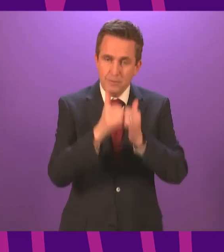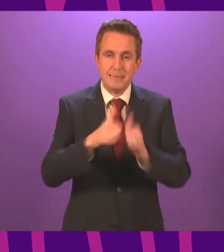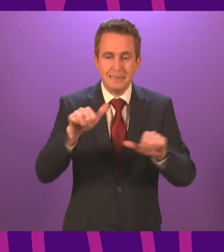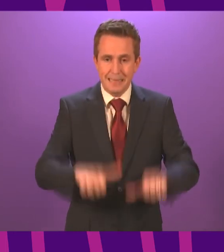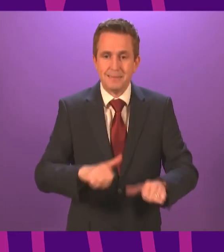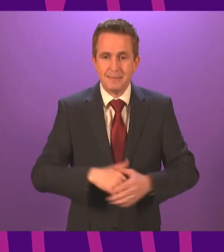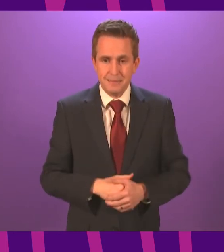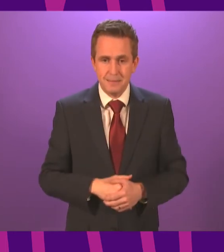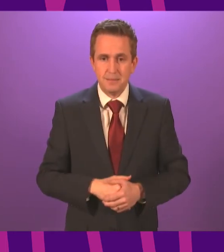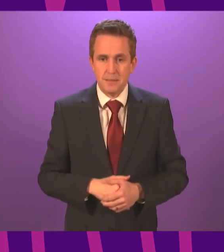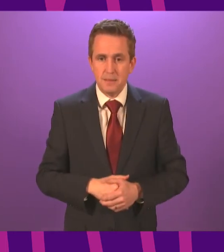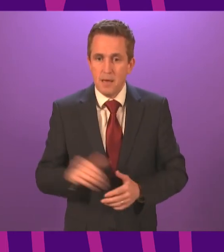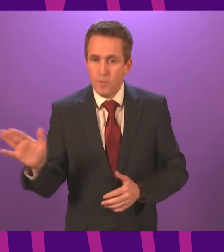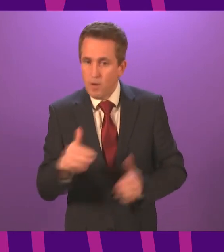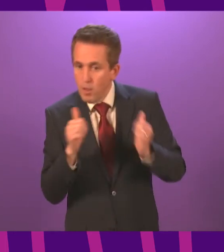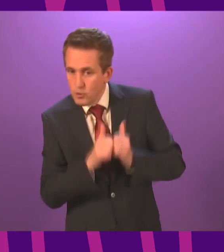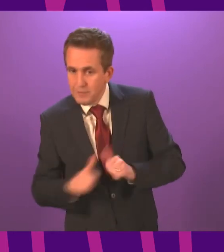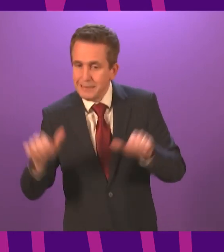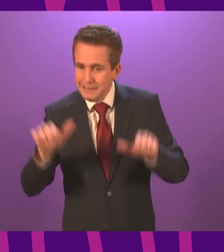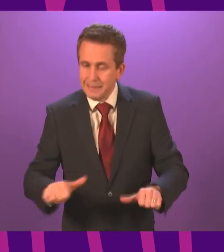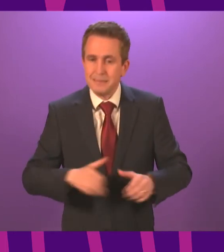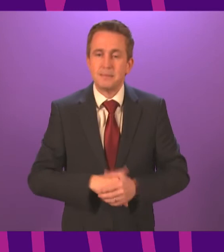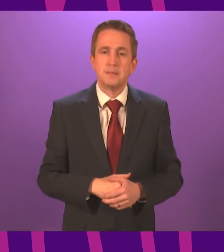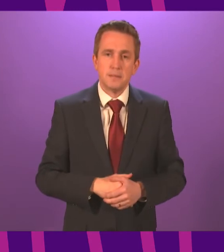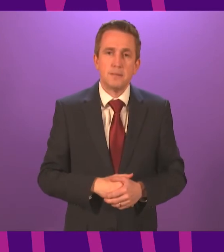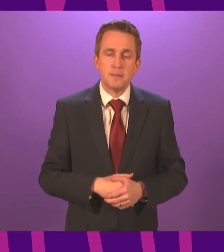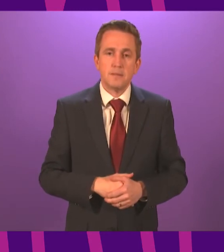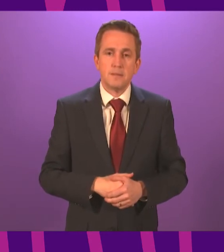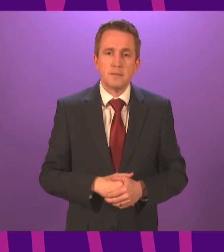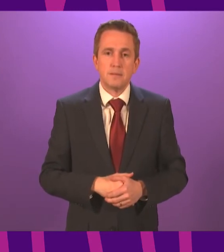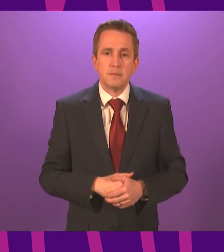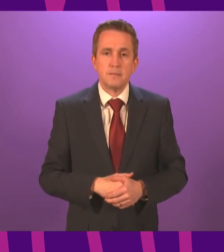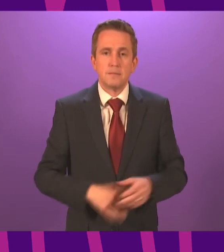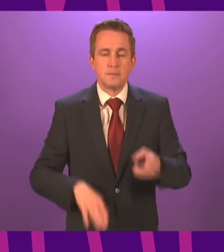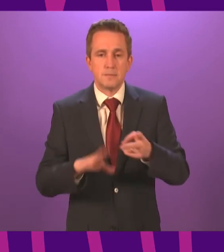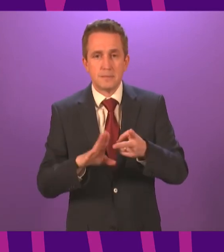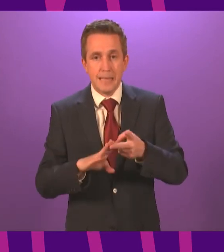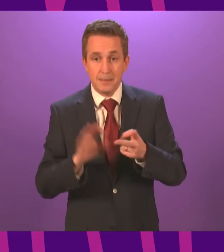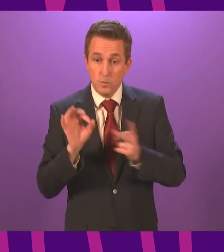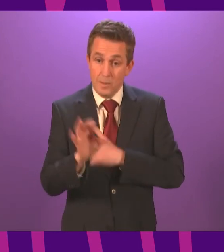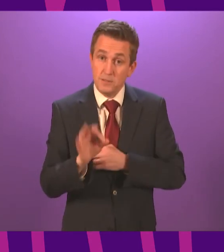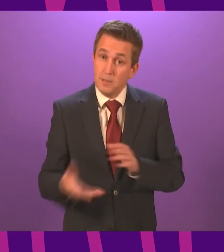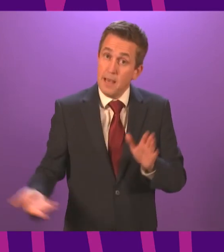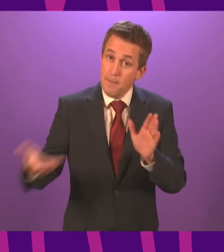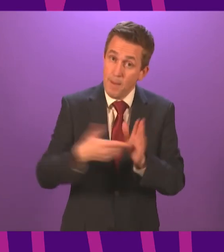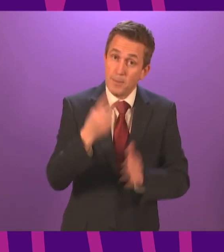Yes. Are we all agreed? Yes. Yeah, we are agreed. Our next question is that